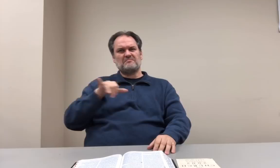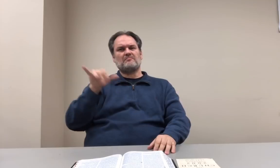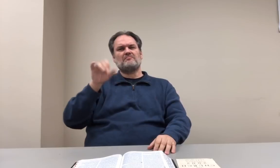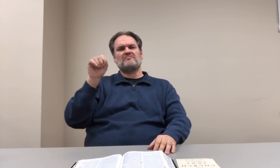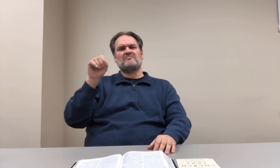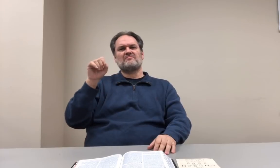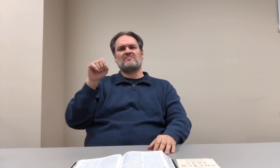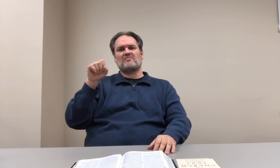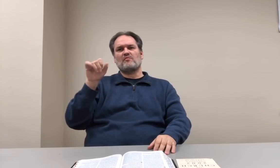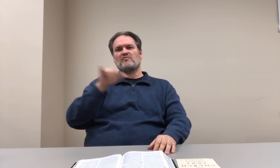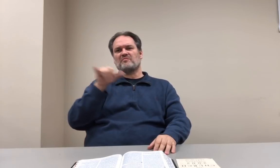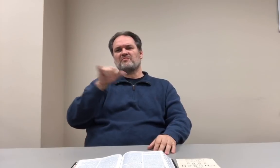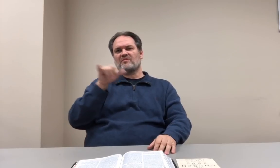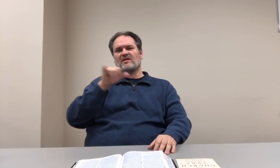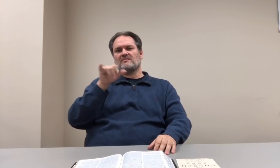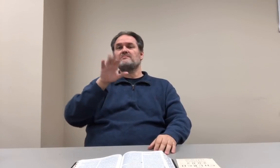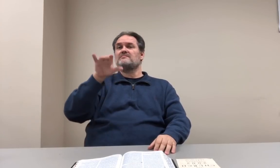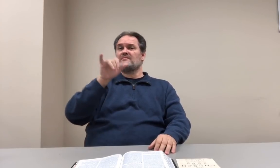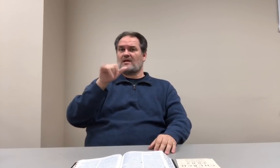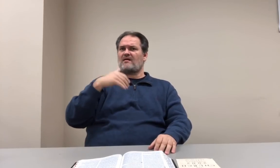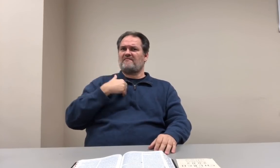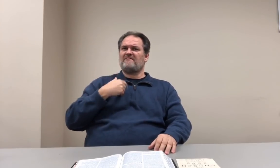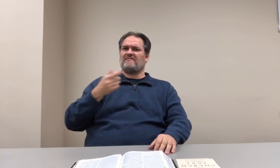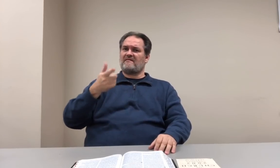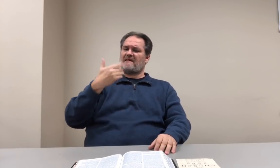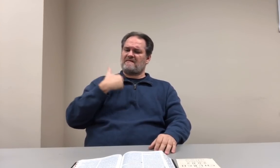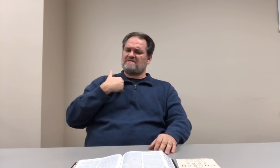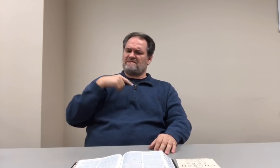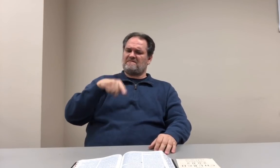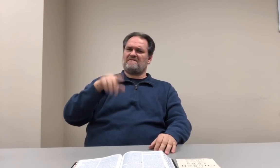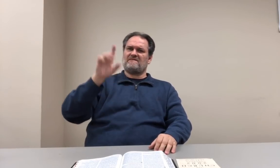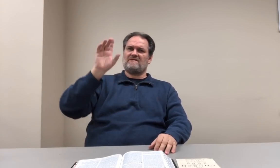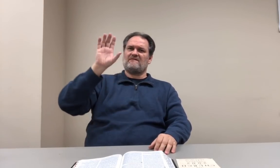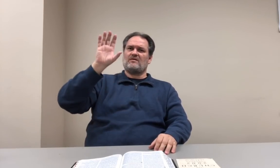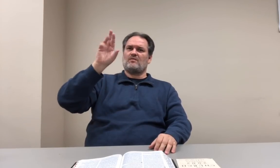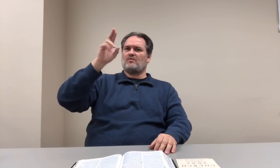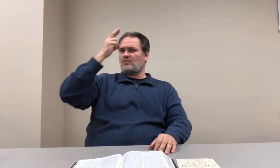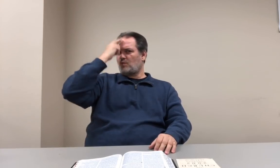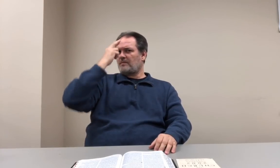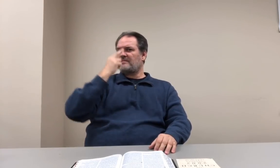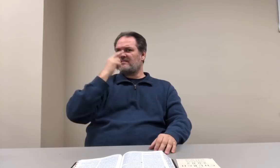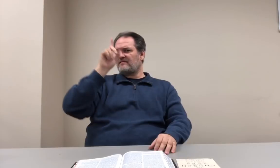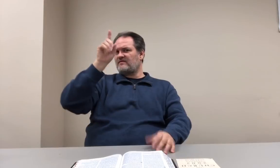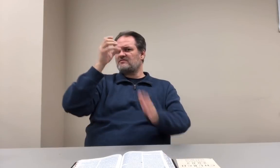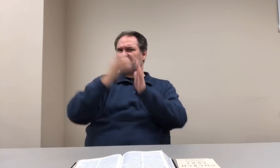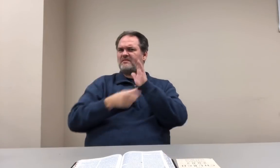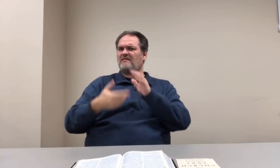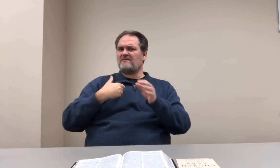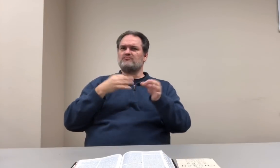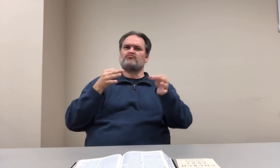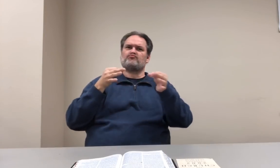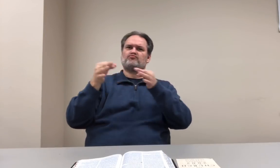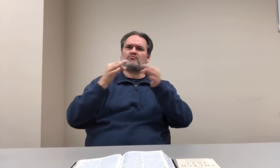One theologian said this, that God is whatever He has, and all that He is, and all that He has, can never